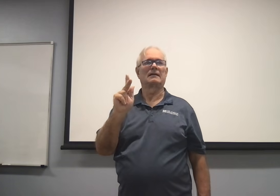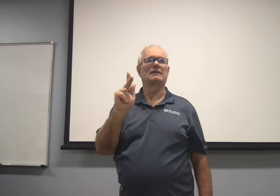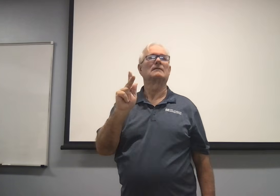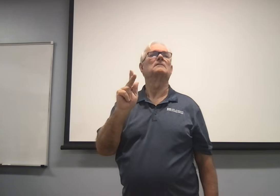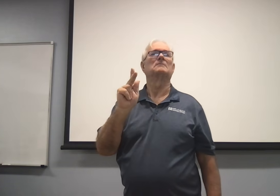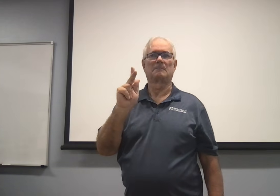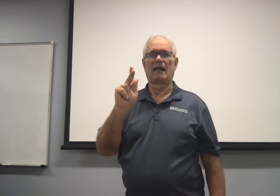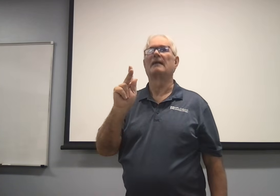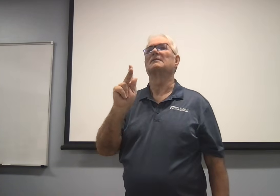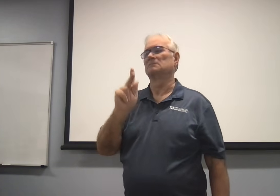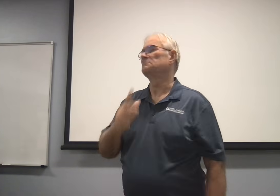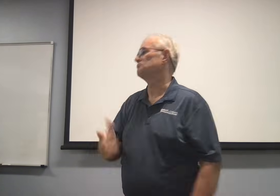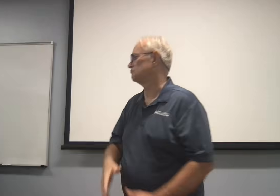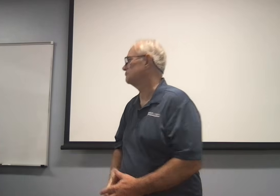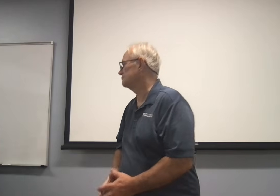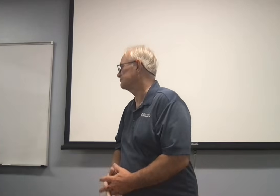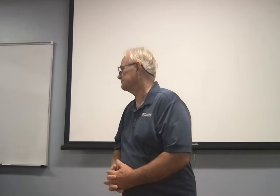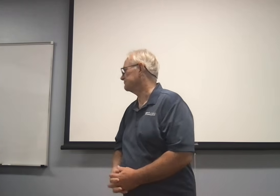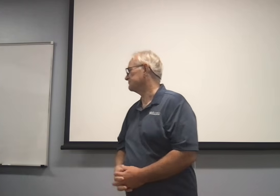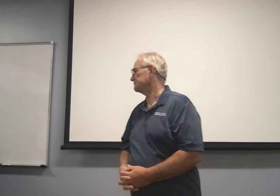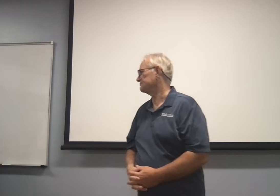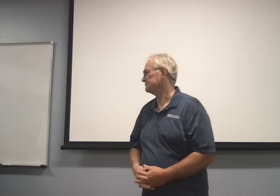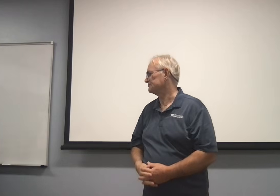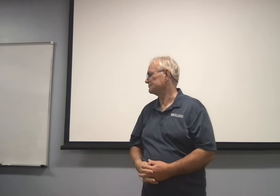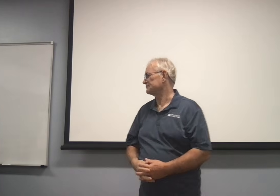B-A-C-K. Back.